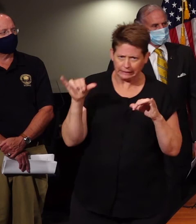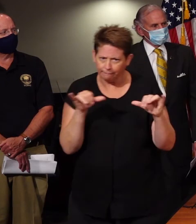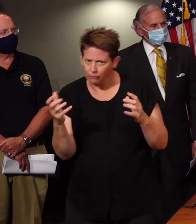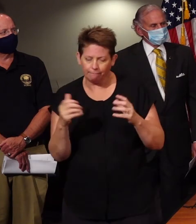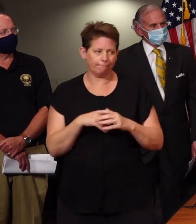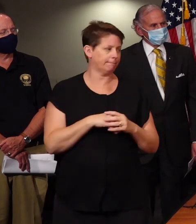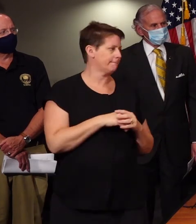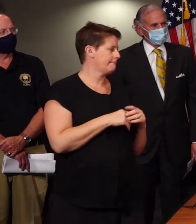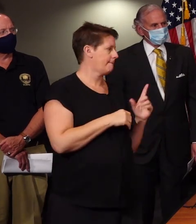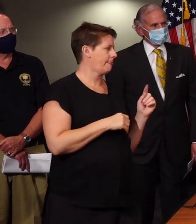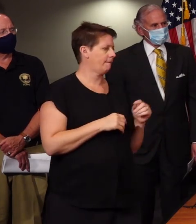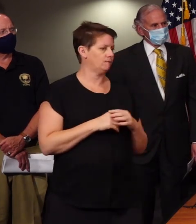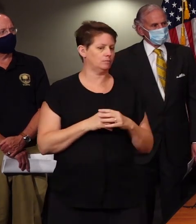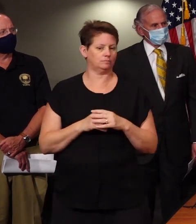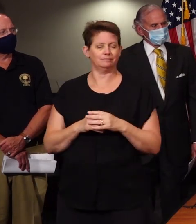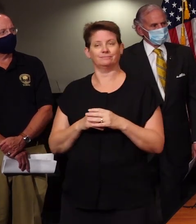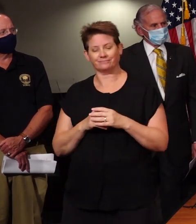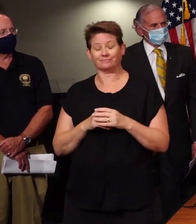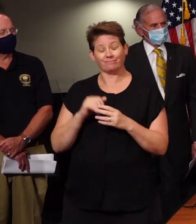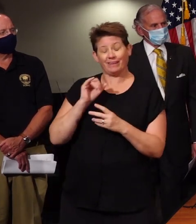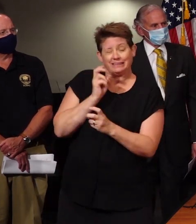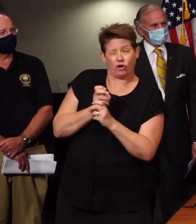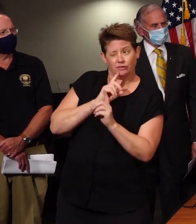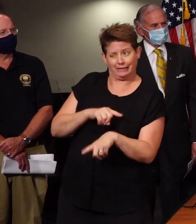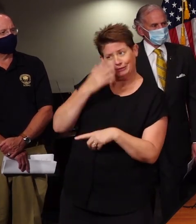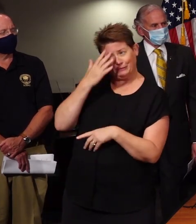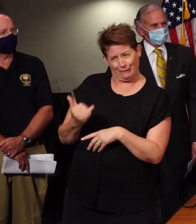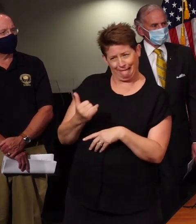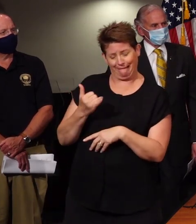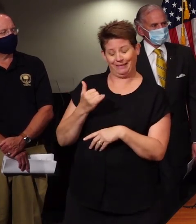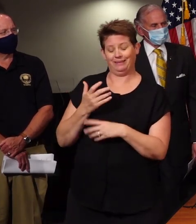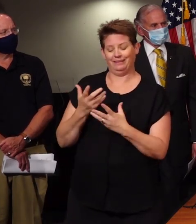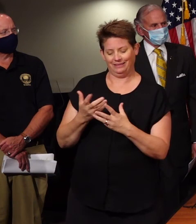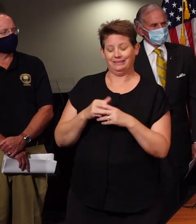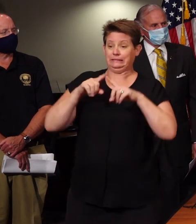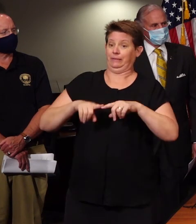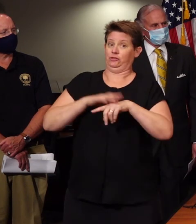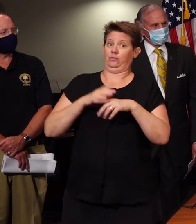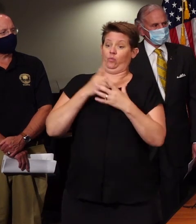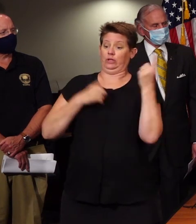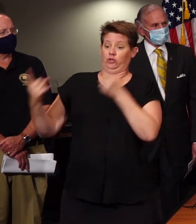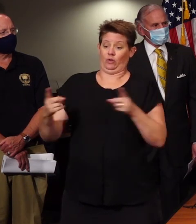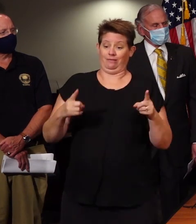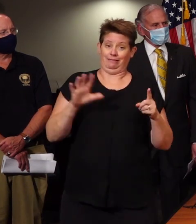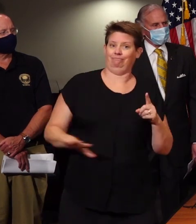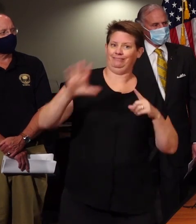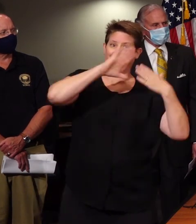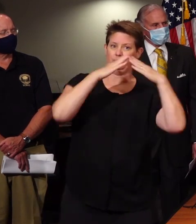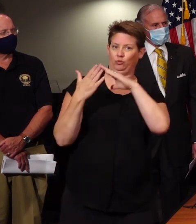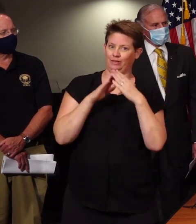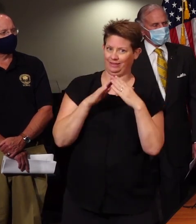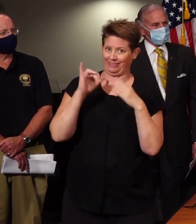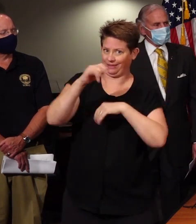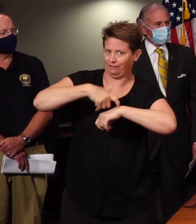Well, the reason that's hard to answer is because it also depends on what measures are in place in the community. So you would have to look